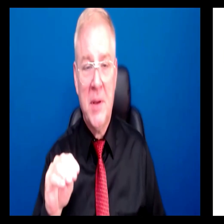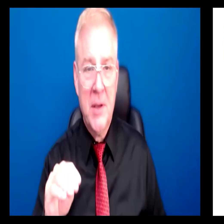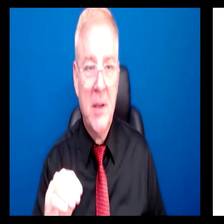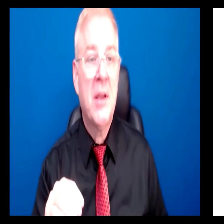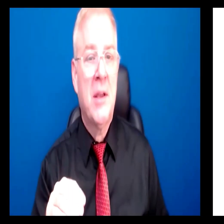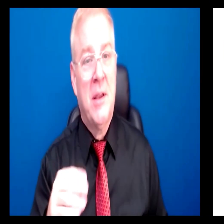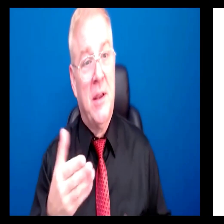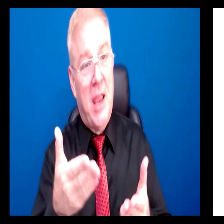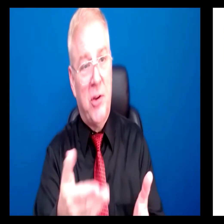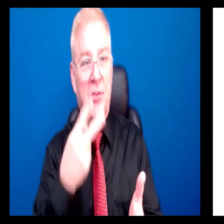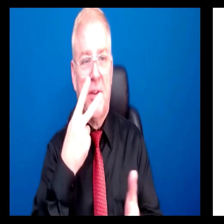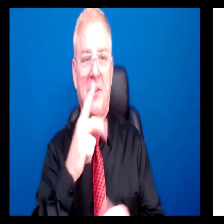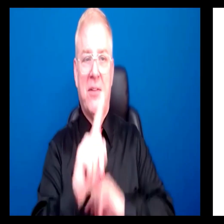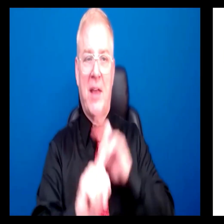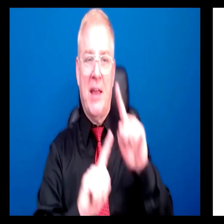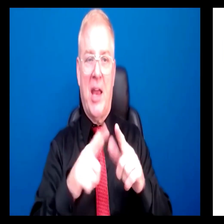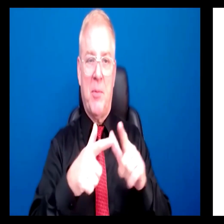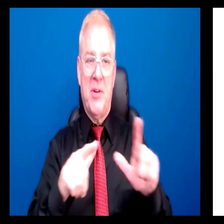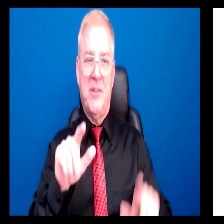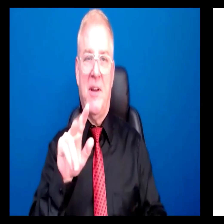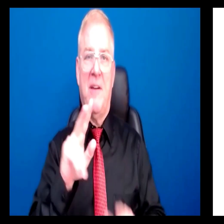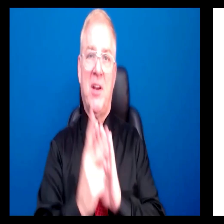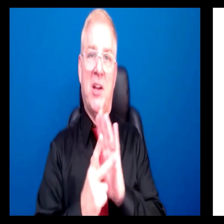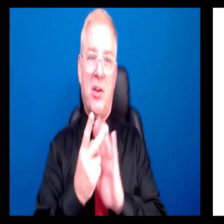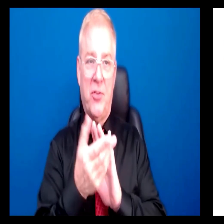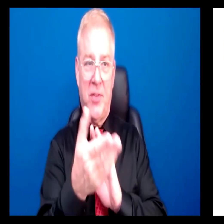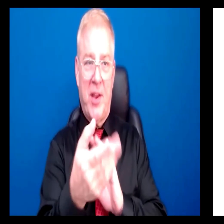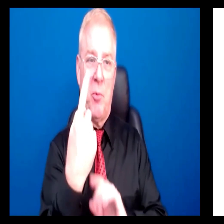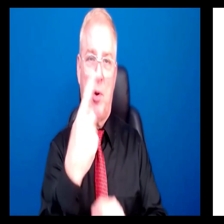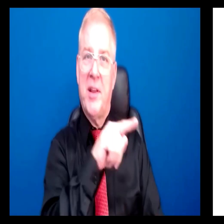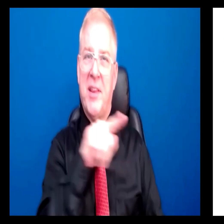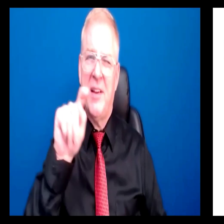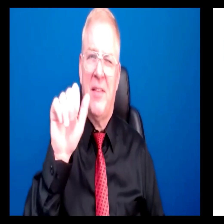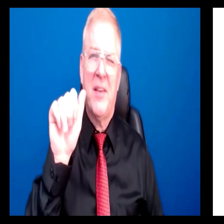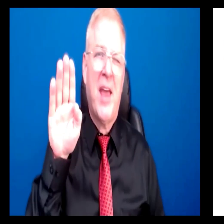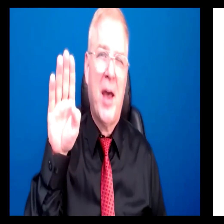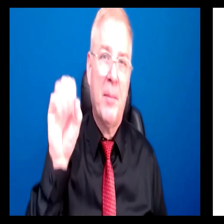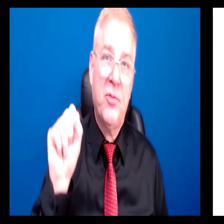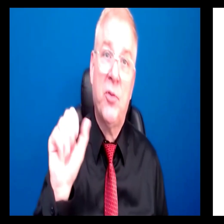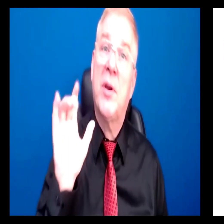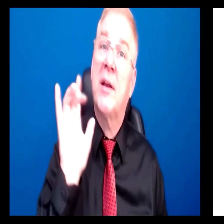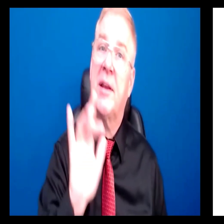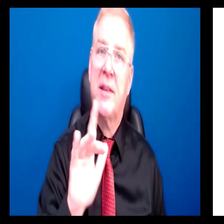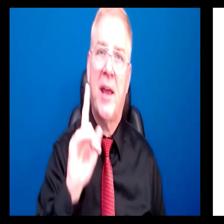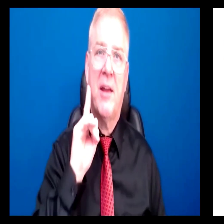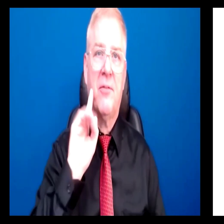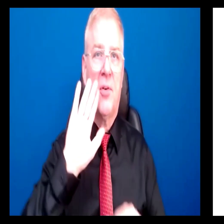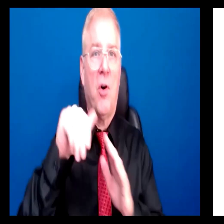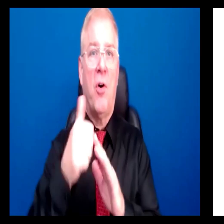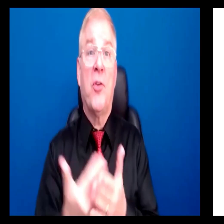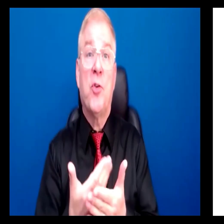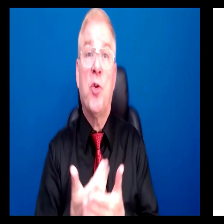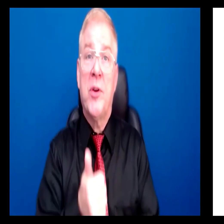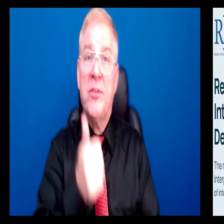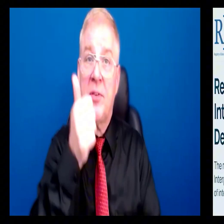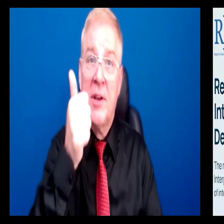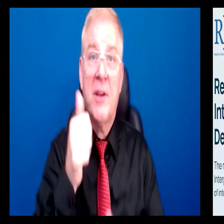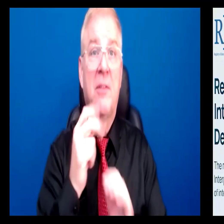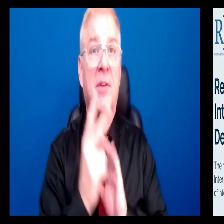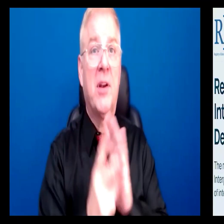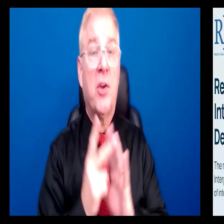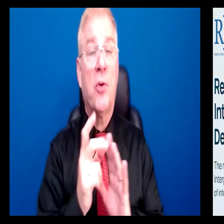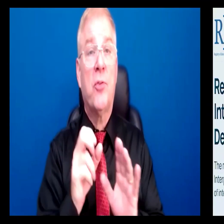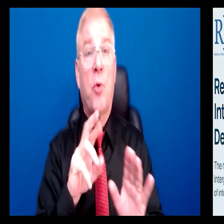aslsc.com, and you'll see sign language videos there, one of the tabs. You can click that for all the